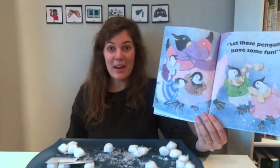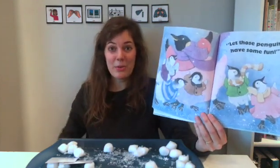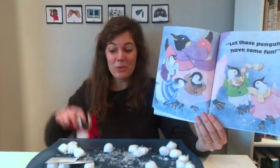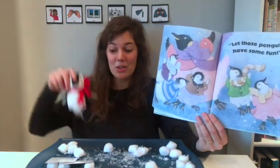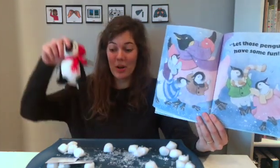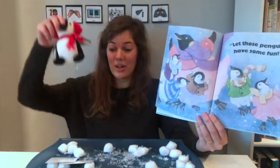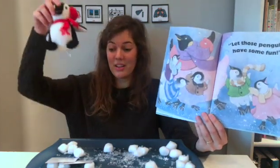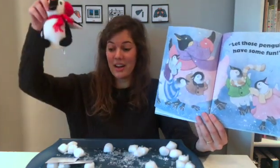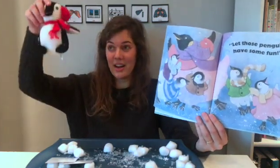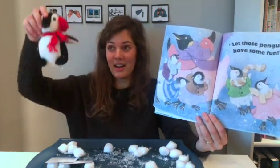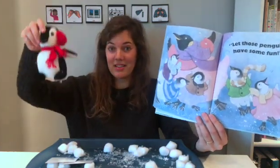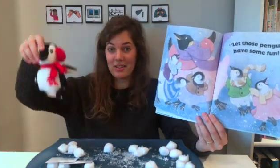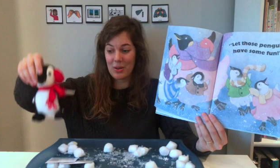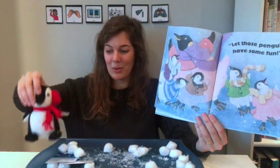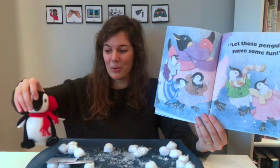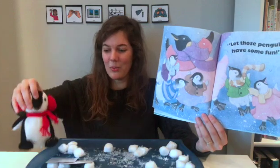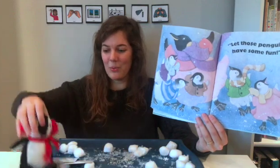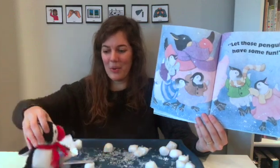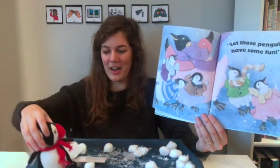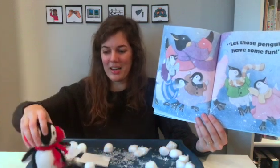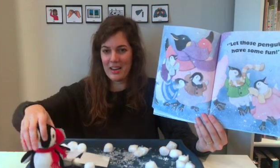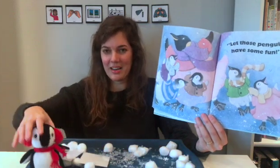count. There's